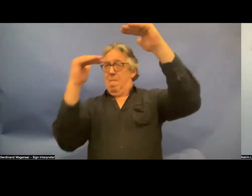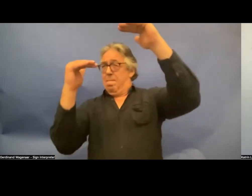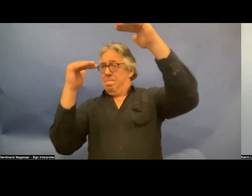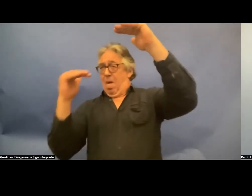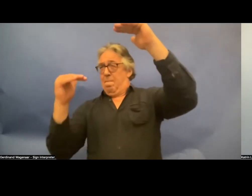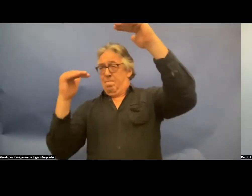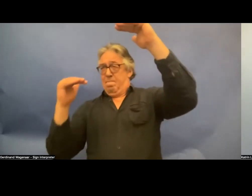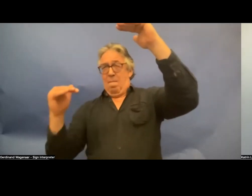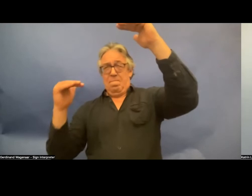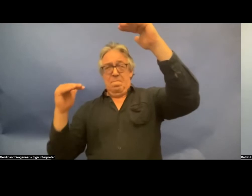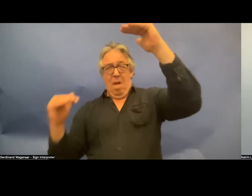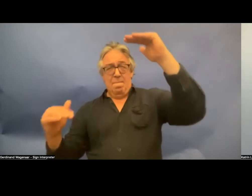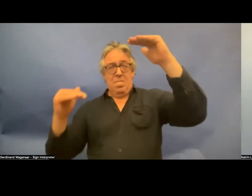from,